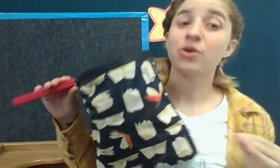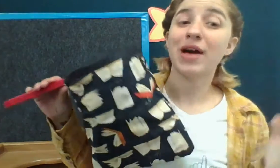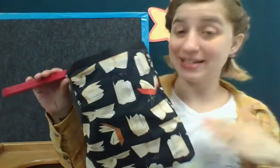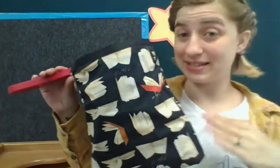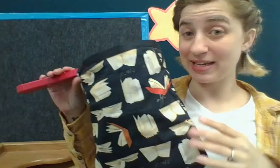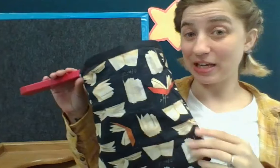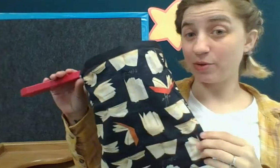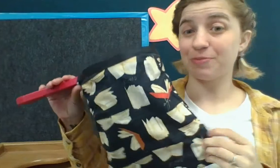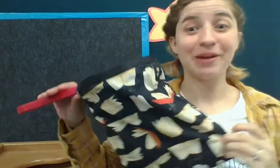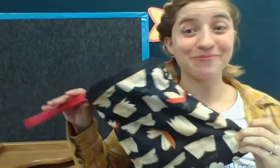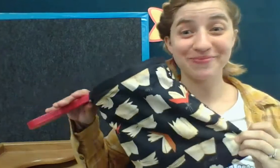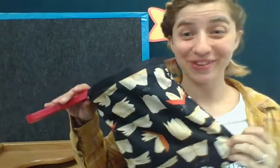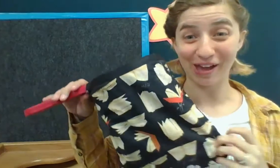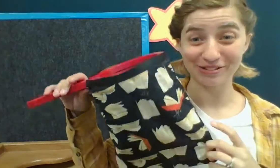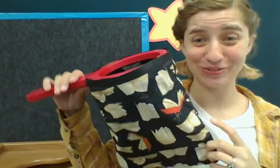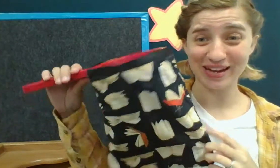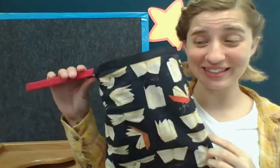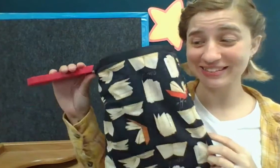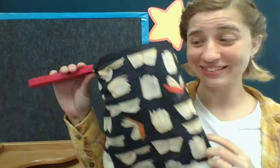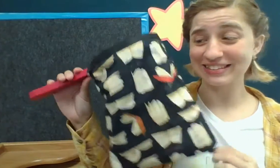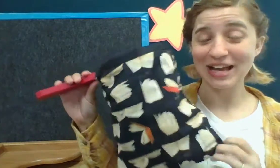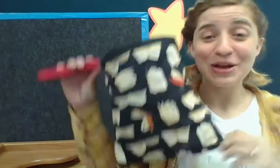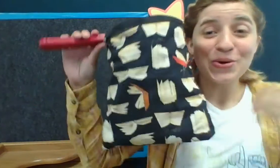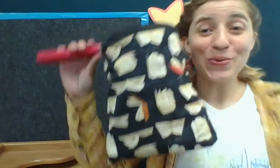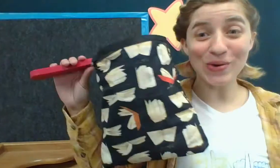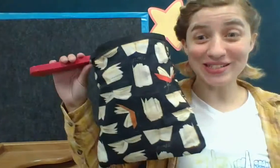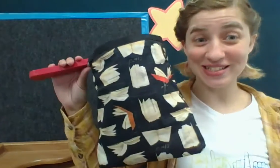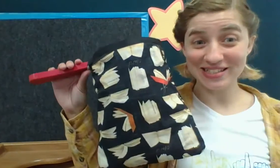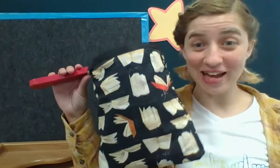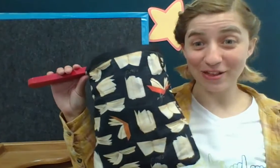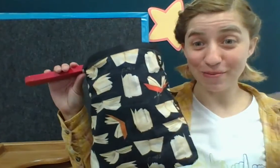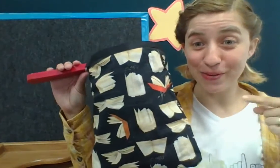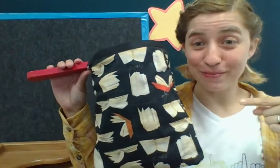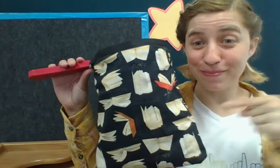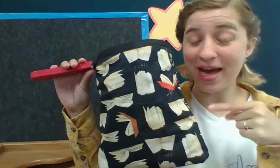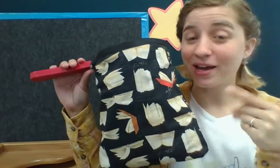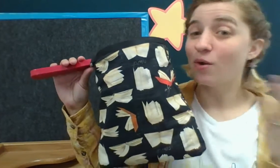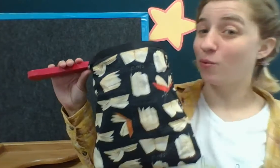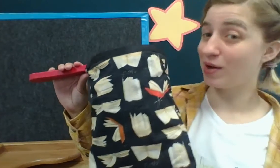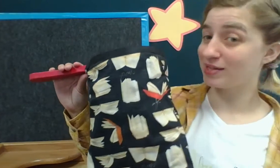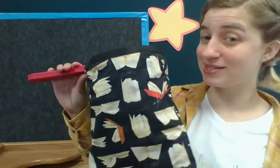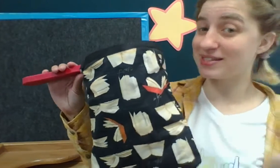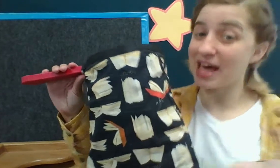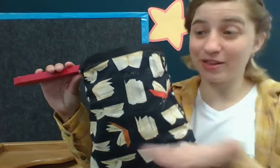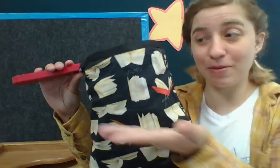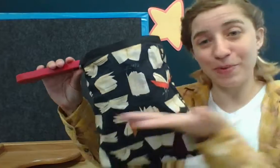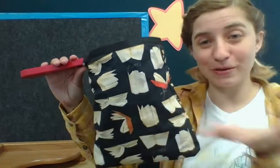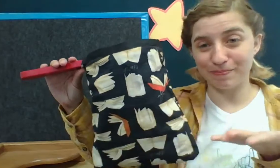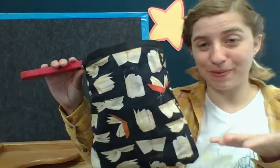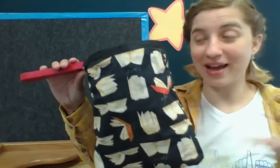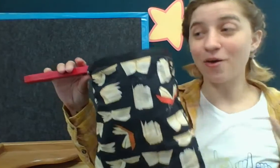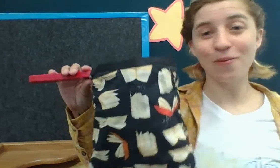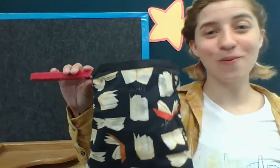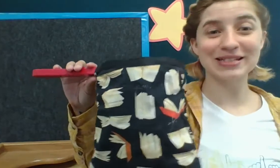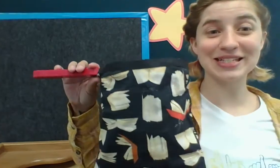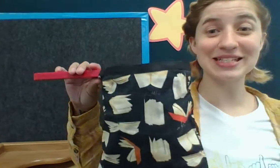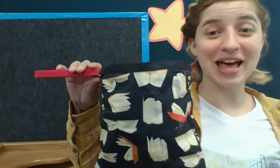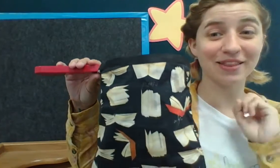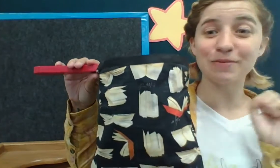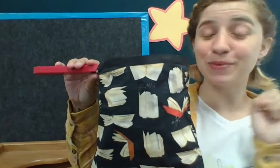go ahead and sing it with me. Okay, you ready? What's inside of the book bag? What's inside of the book bag? What's inside of the